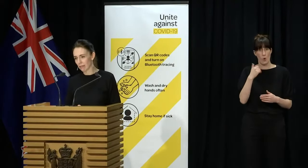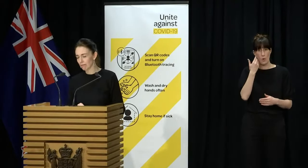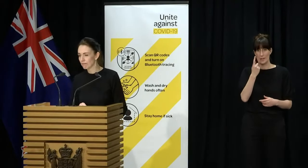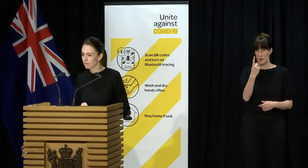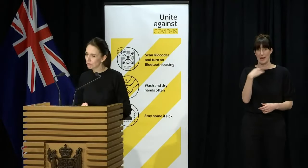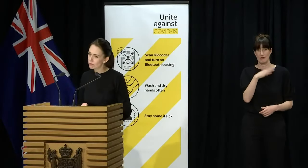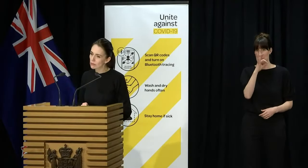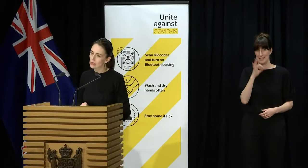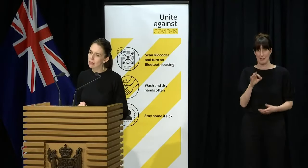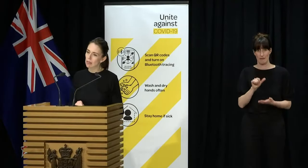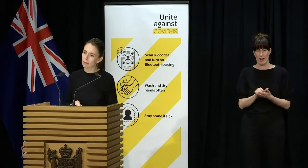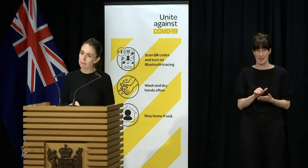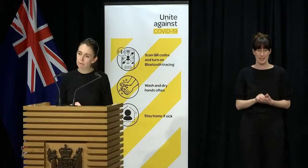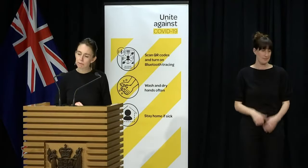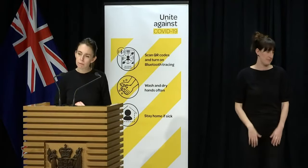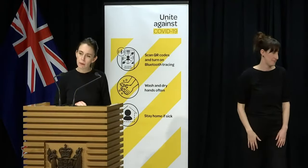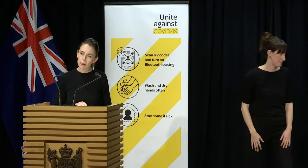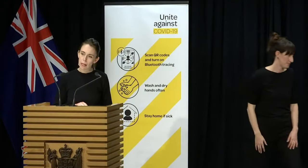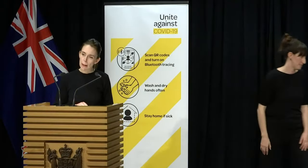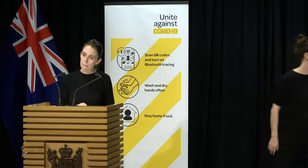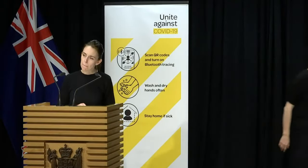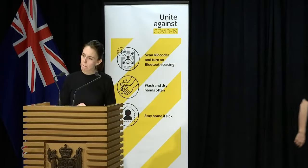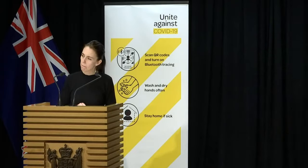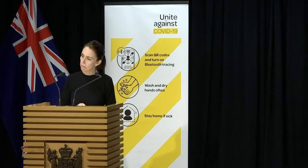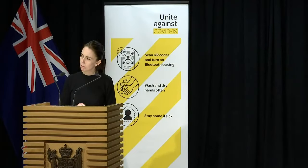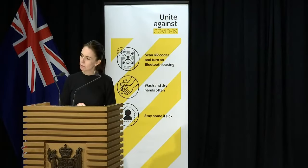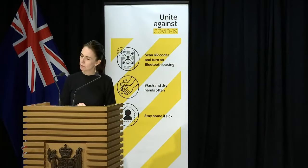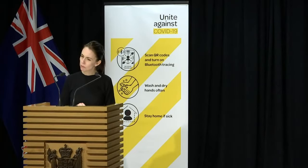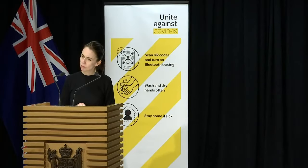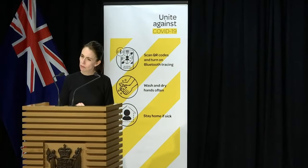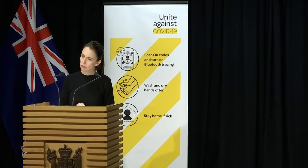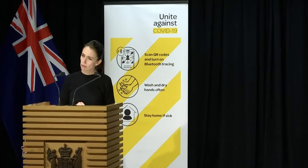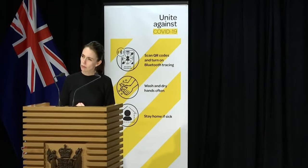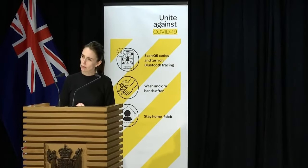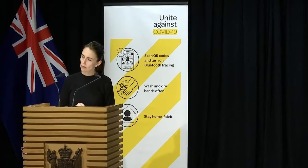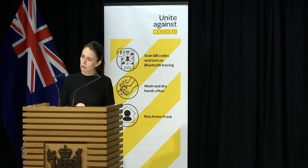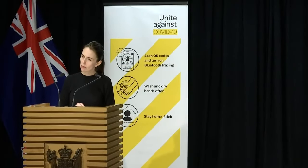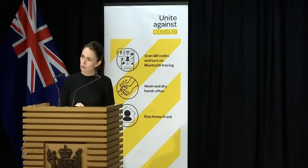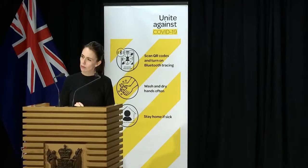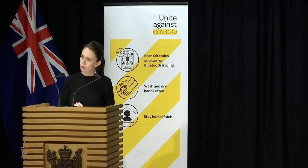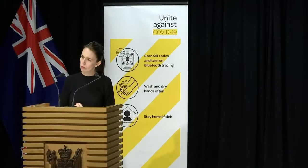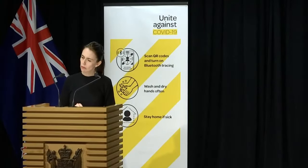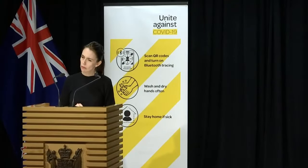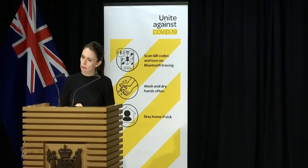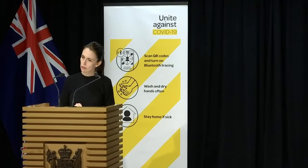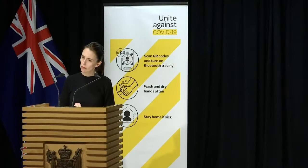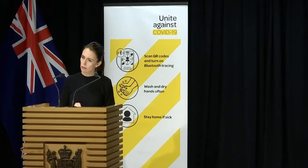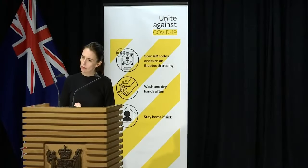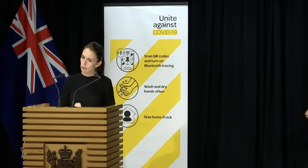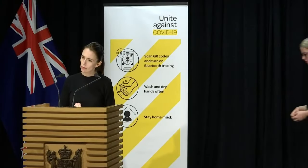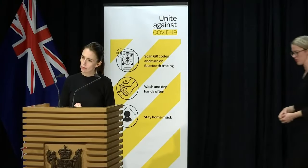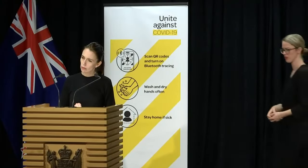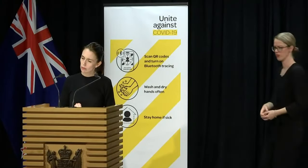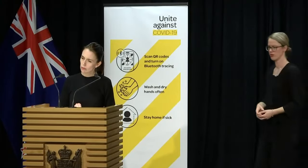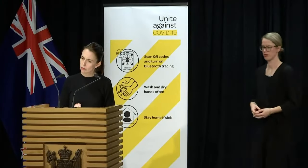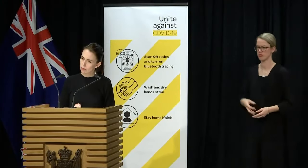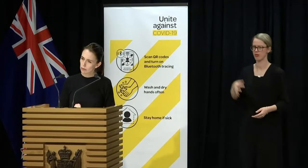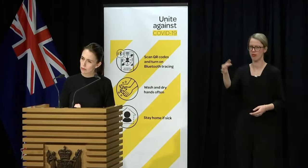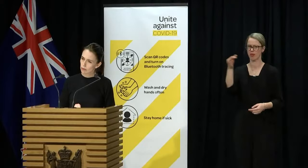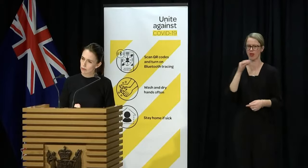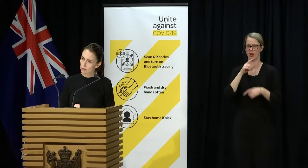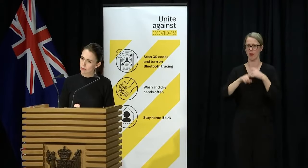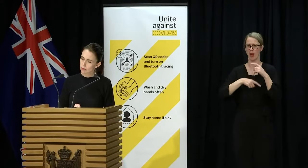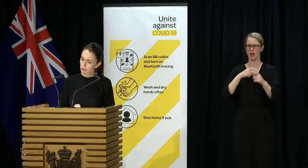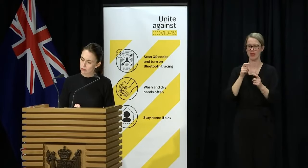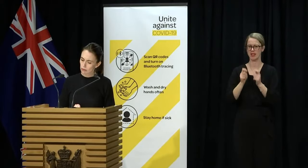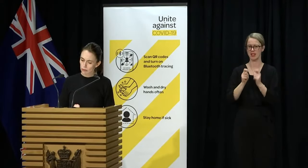well. And Yeah. Mark. When you, with those test results that came out of Thames Coromandel yesterday, the tests that were taken, when do you expect